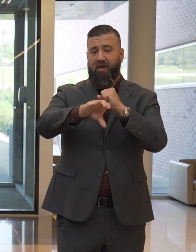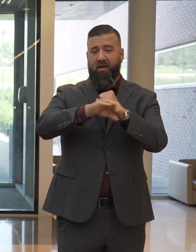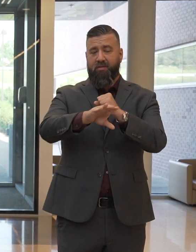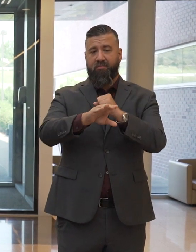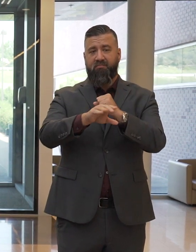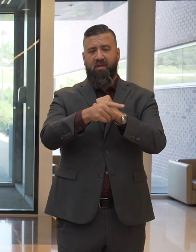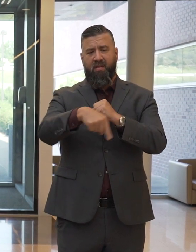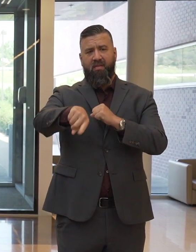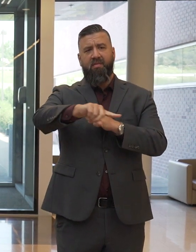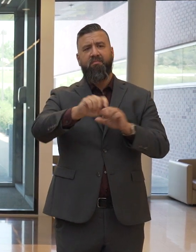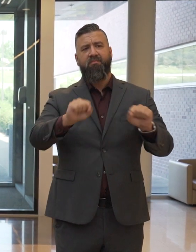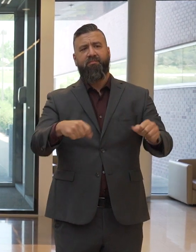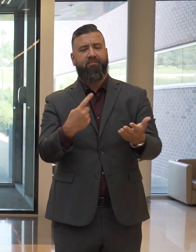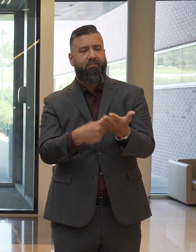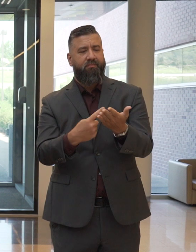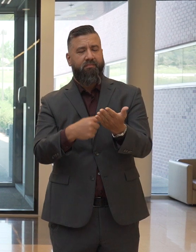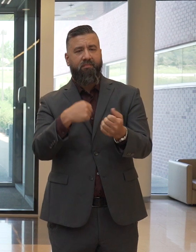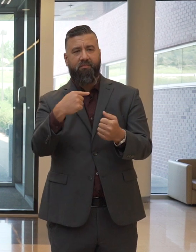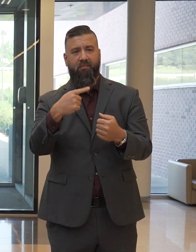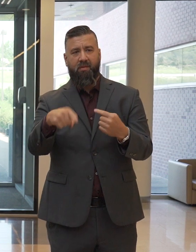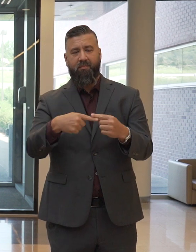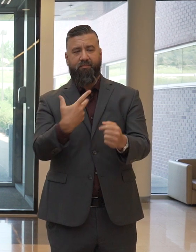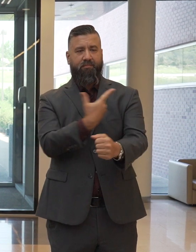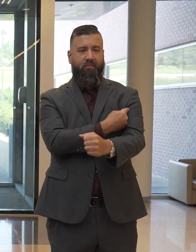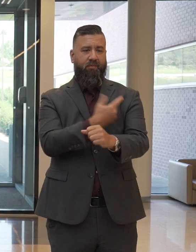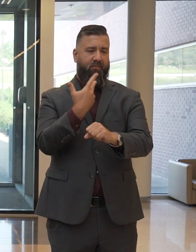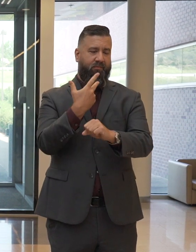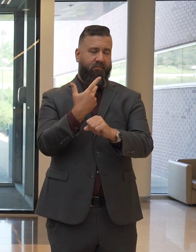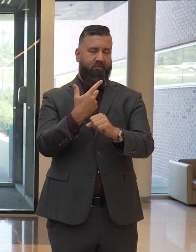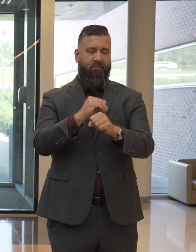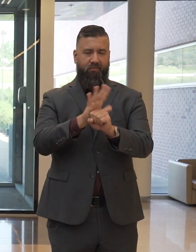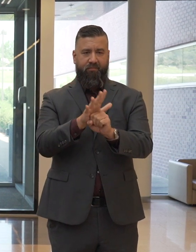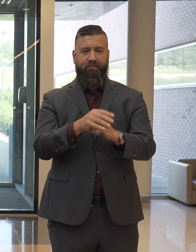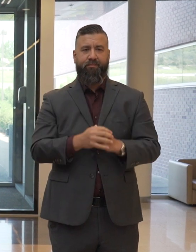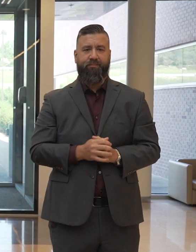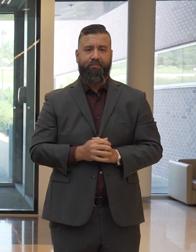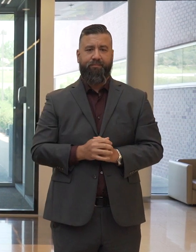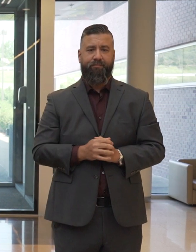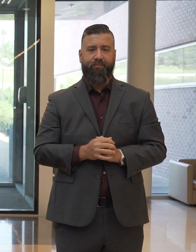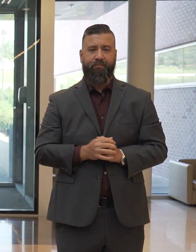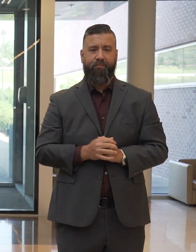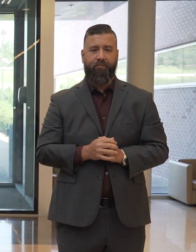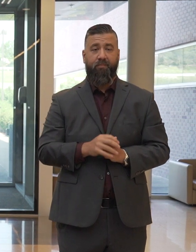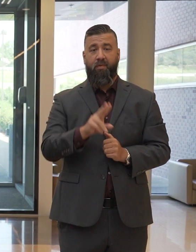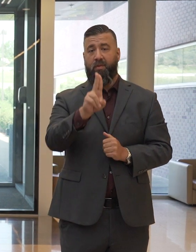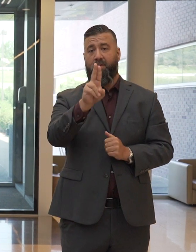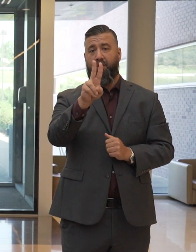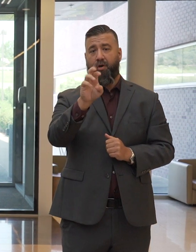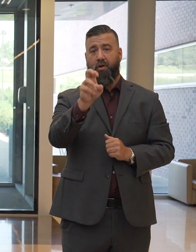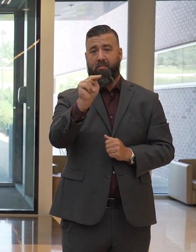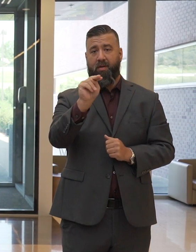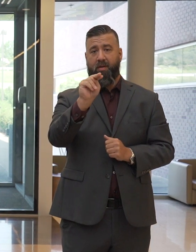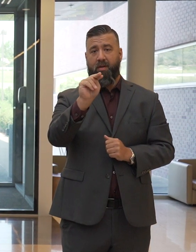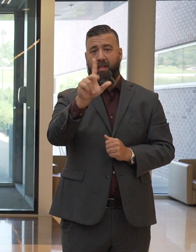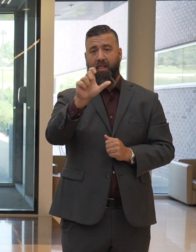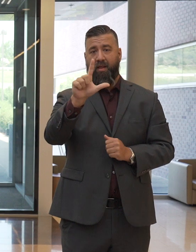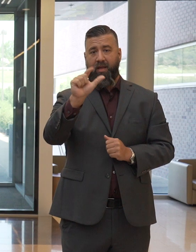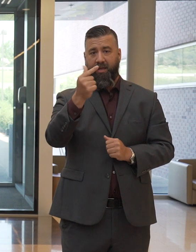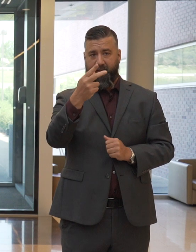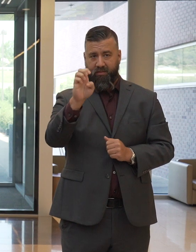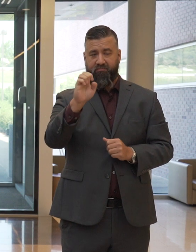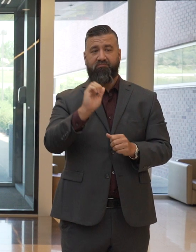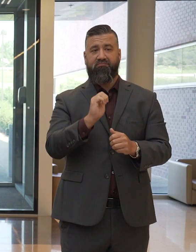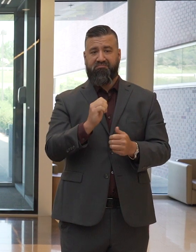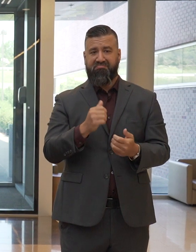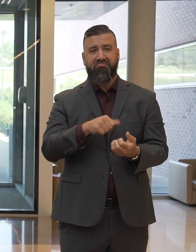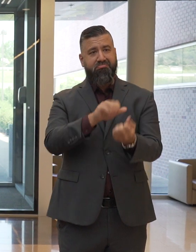owners so they can talk about the COVID-19 vaccine to their patrons. And the Urban League has stepped up to help as well,